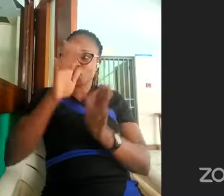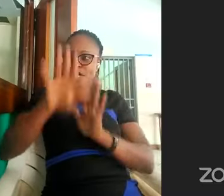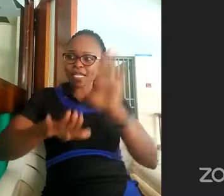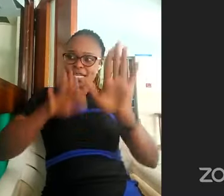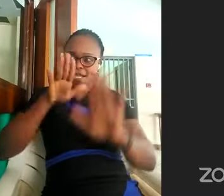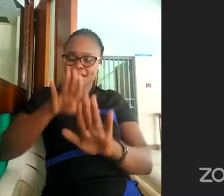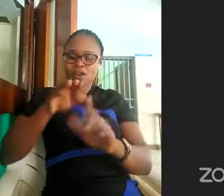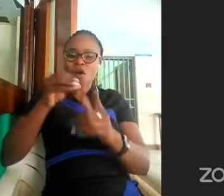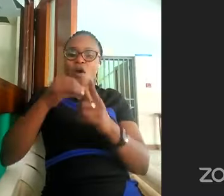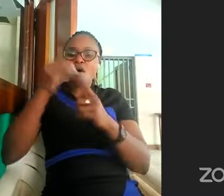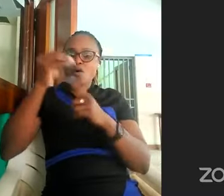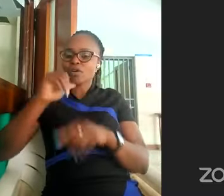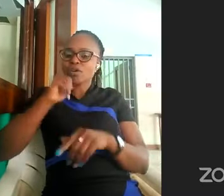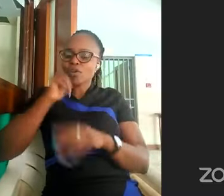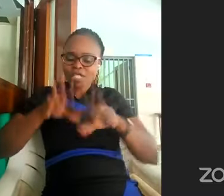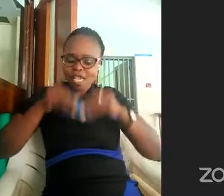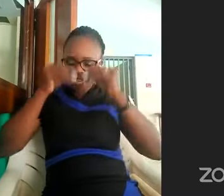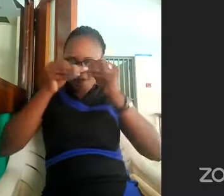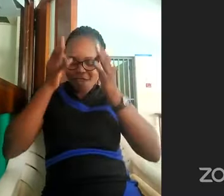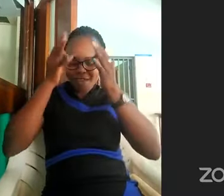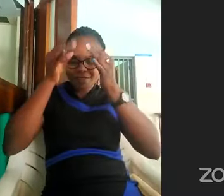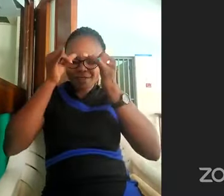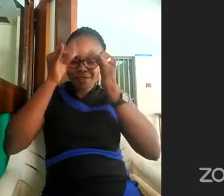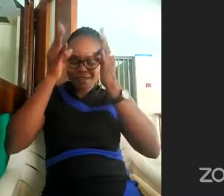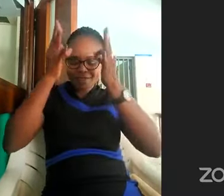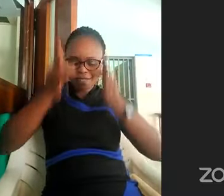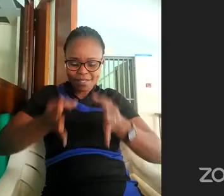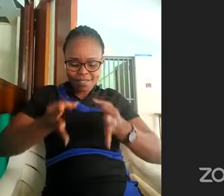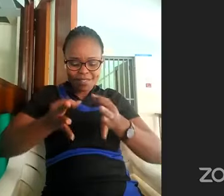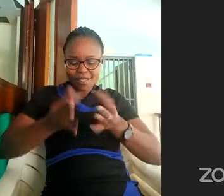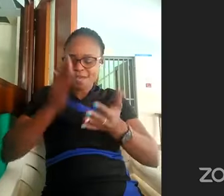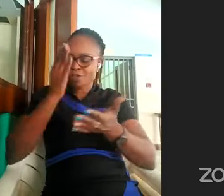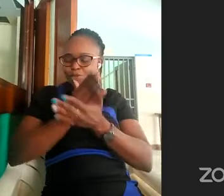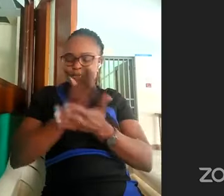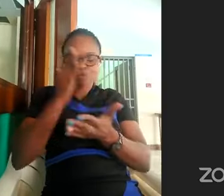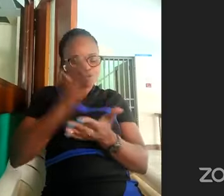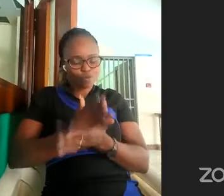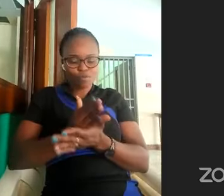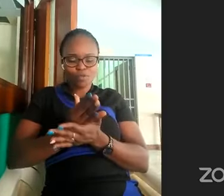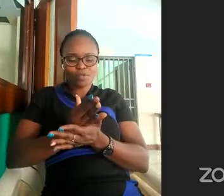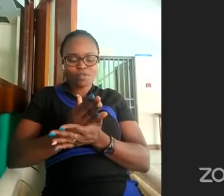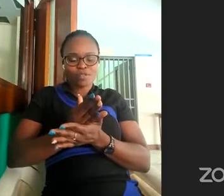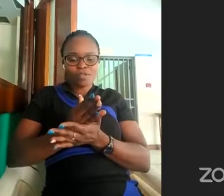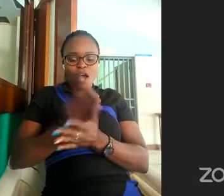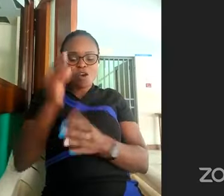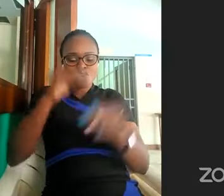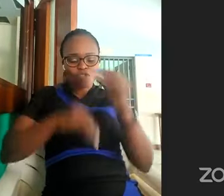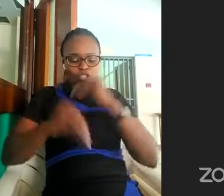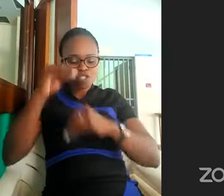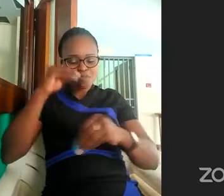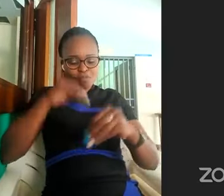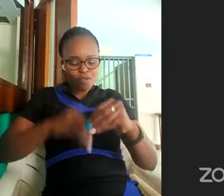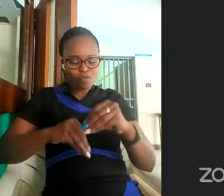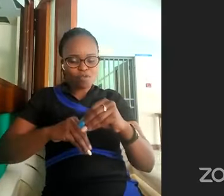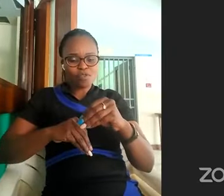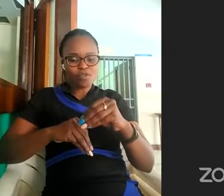all forms of corruption that show up, contribute to denying the bodily autonomy of women with